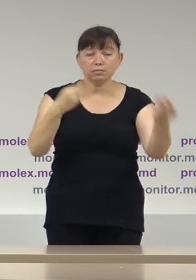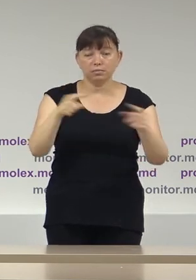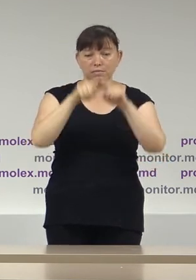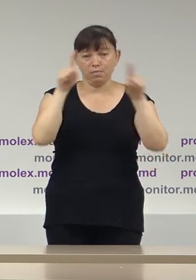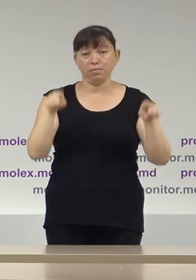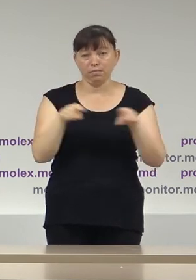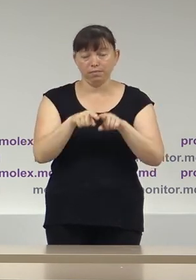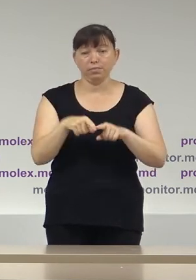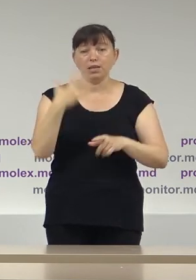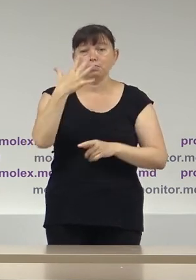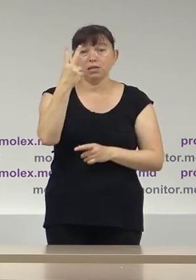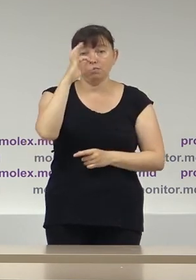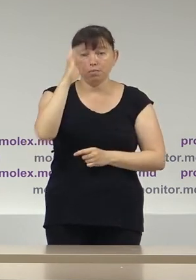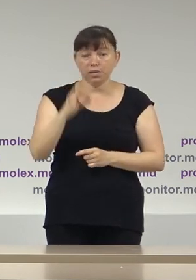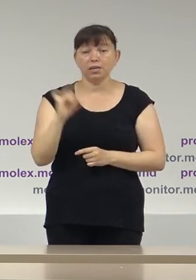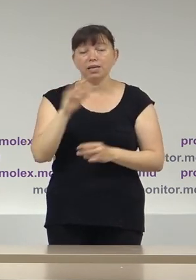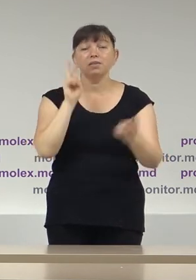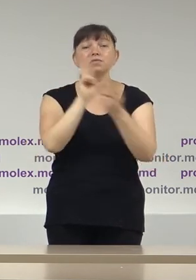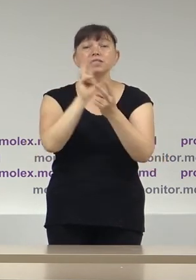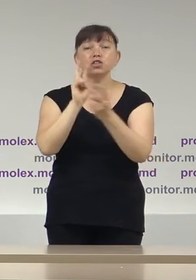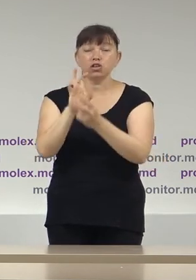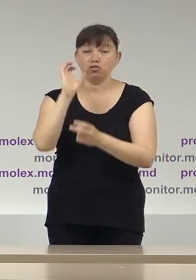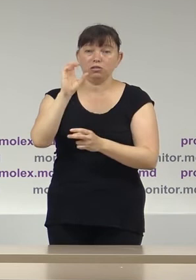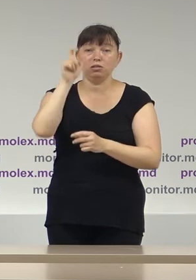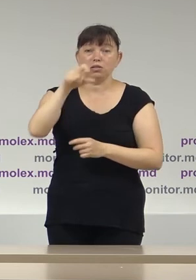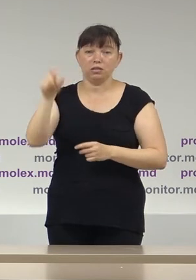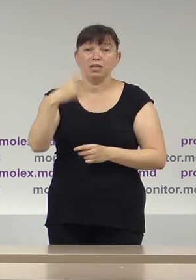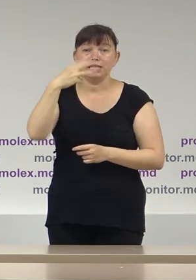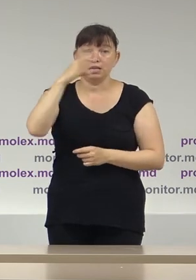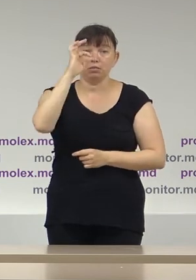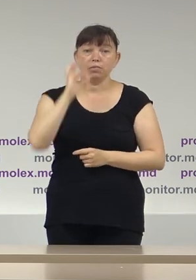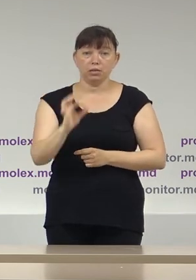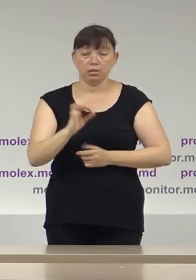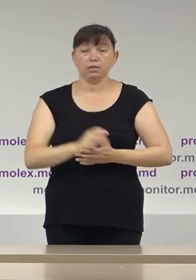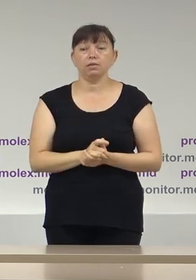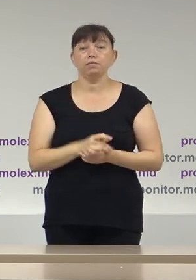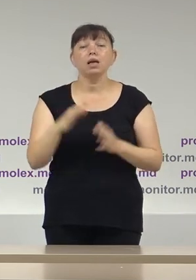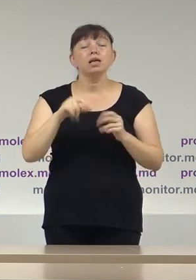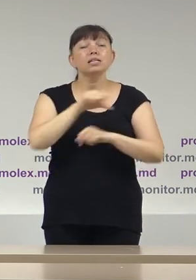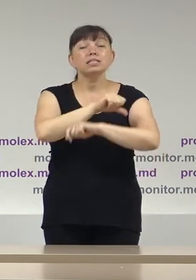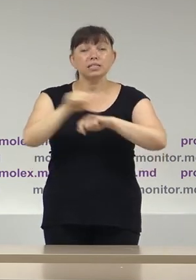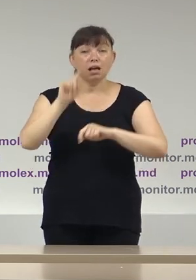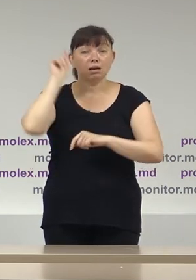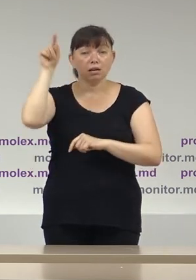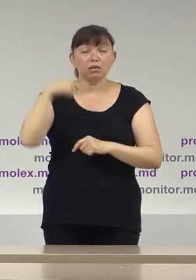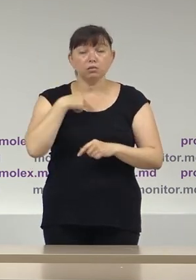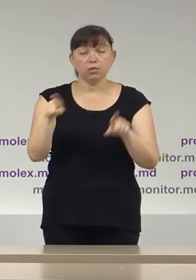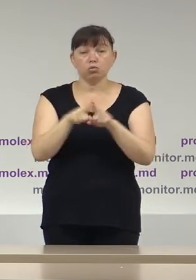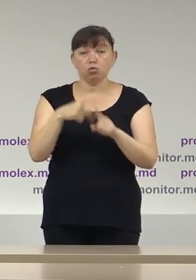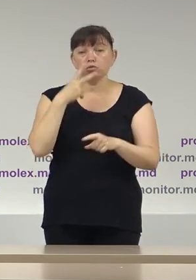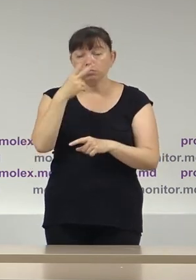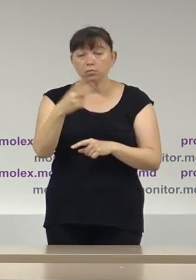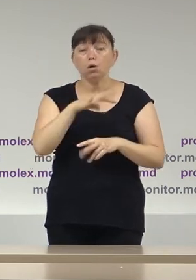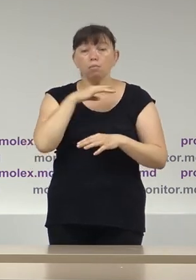popular activities are the distribution of electoral materials, 52%, and meetings with voters,